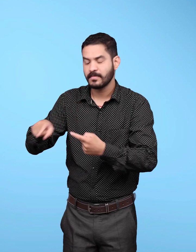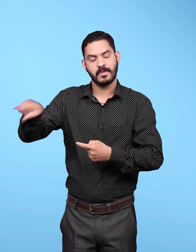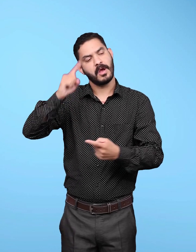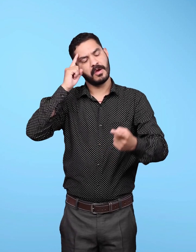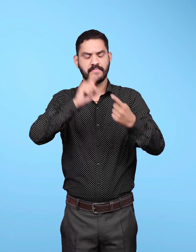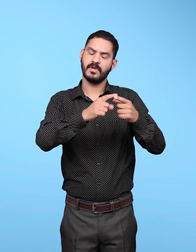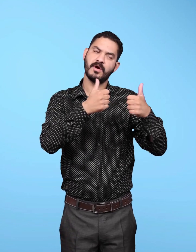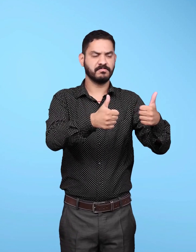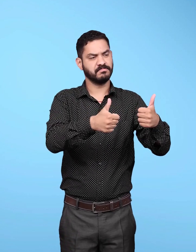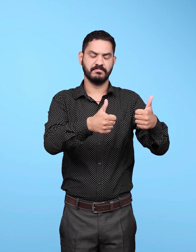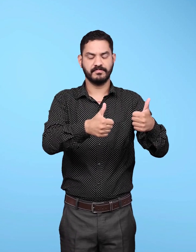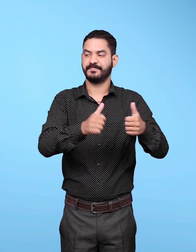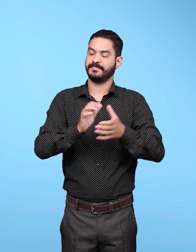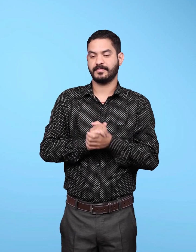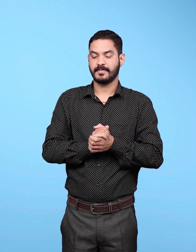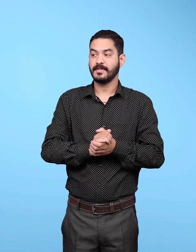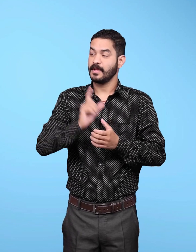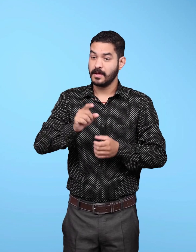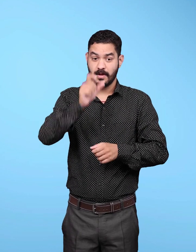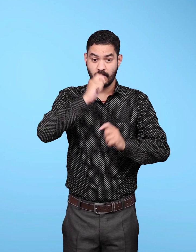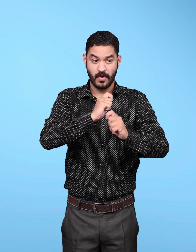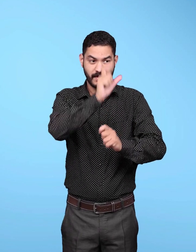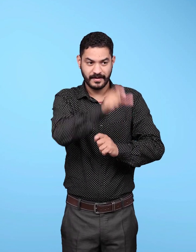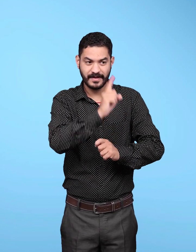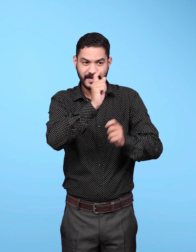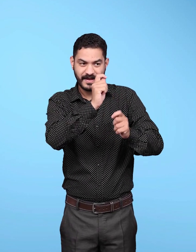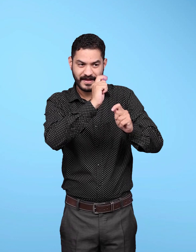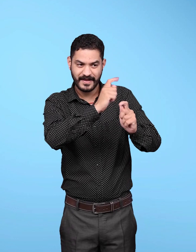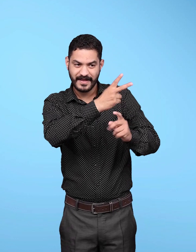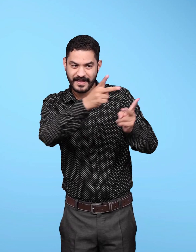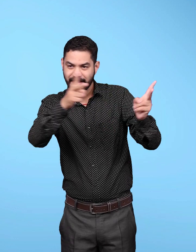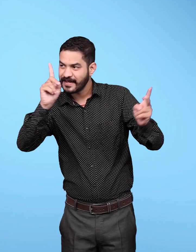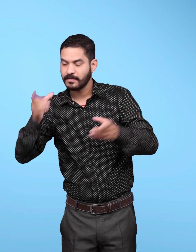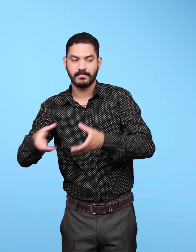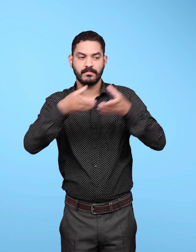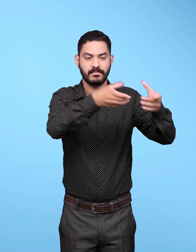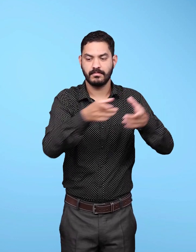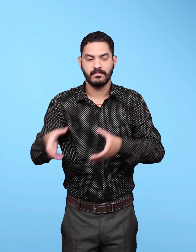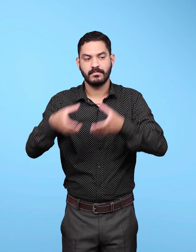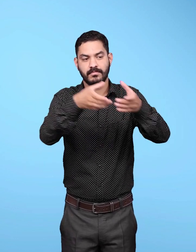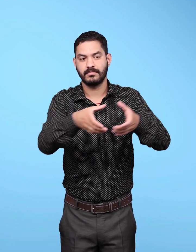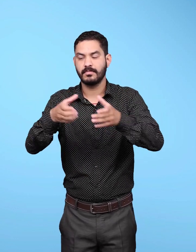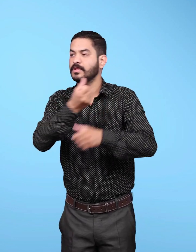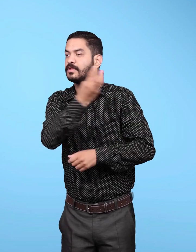They agreed and gave him 500 bundles of grass.